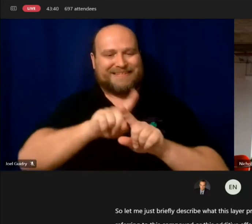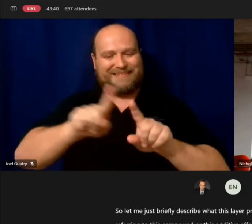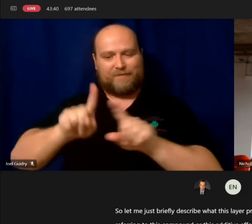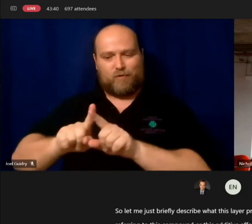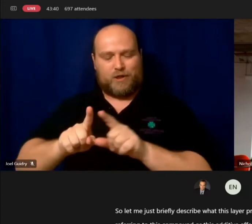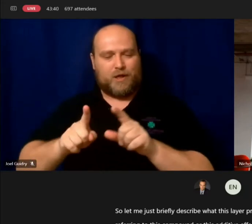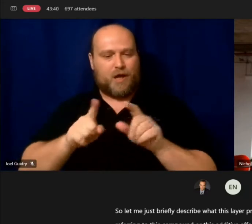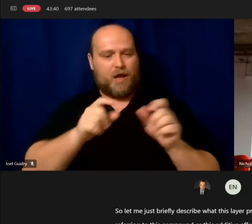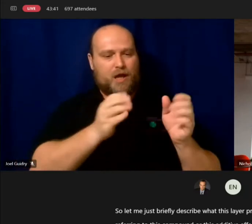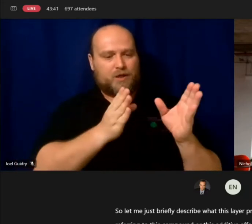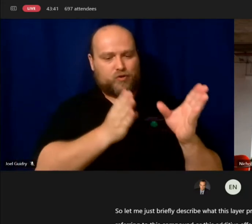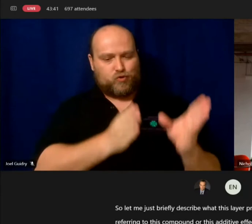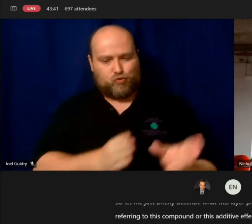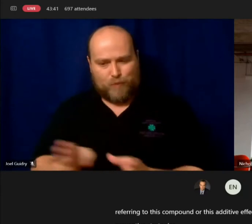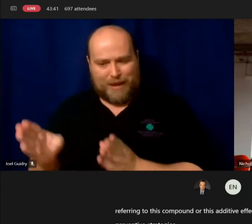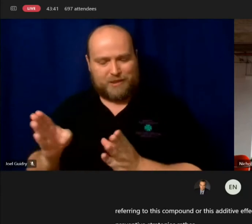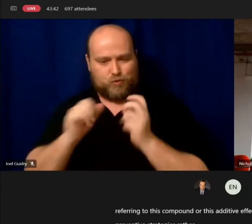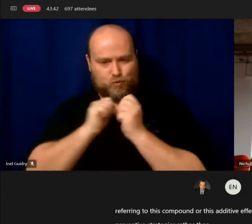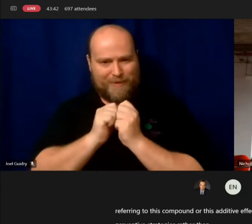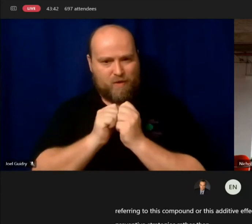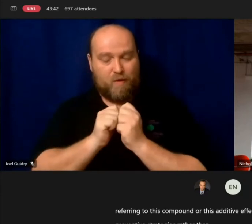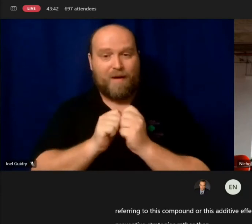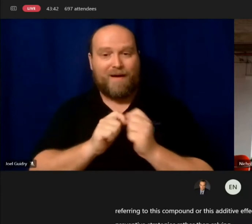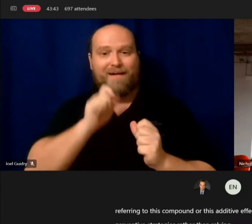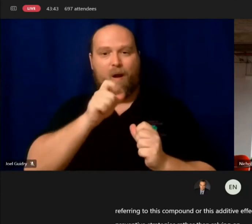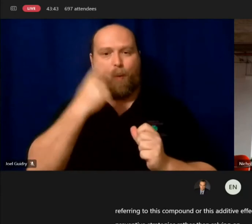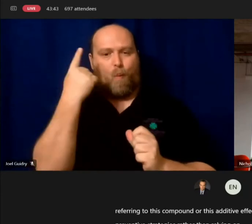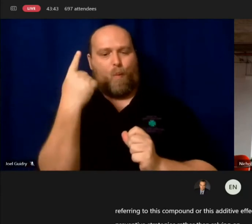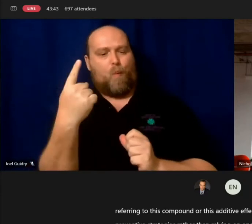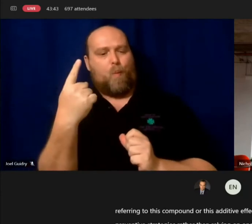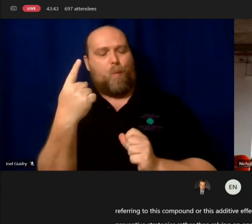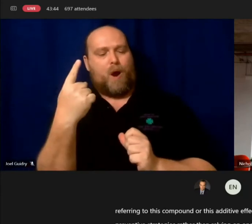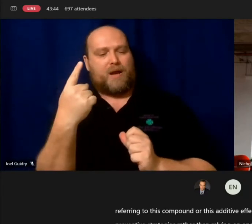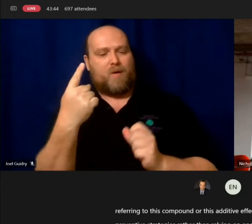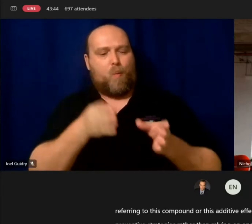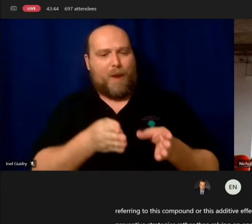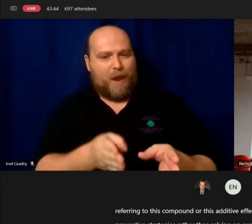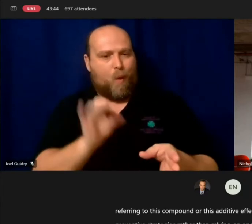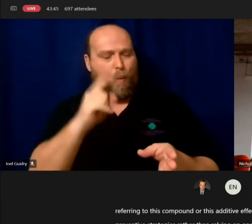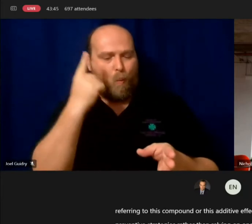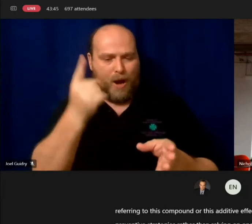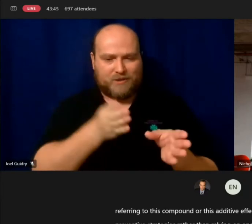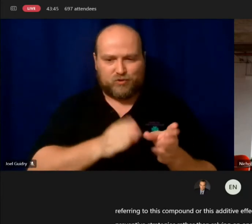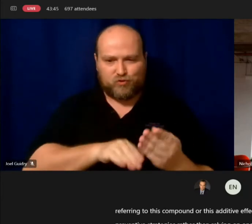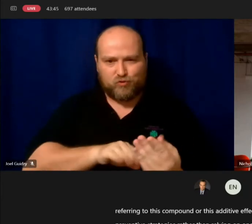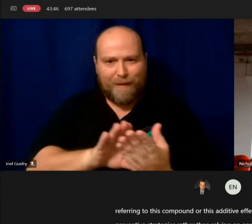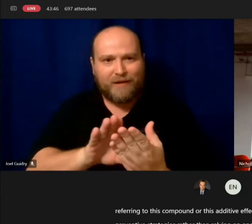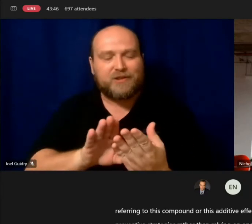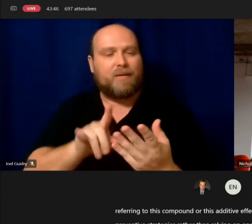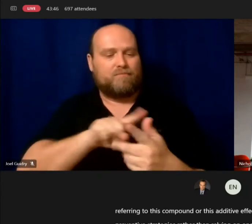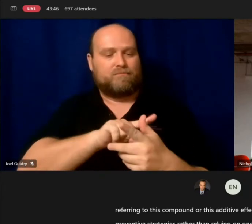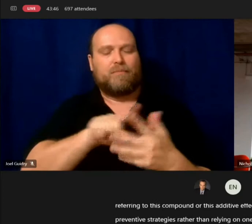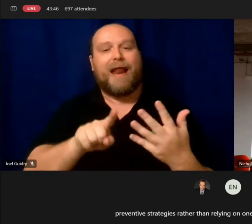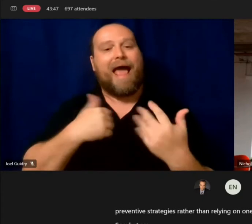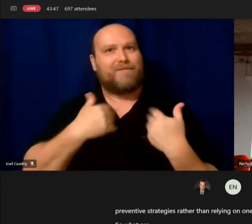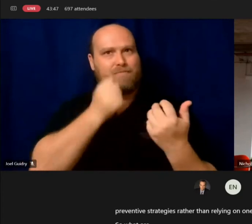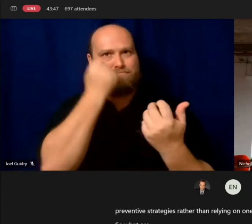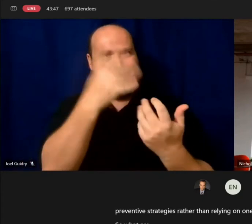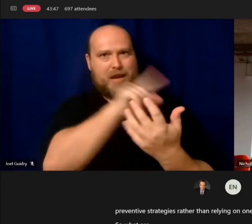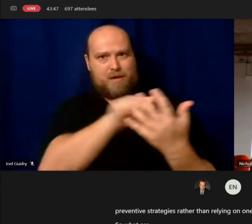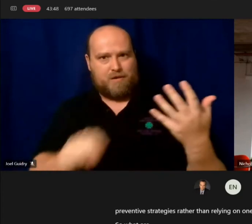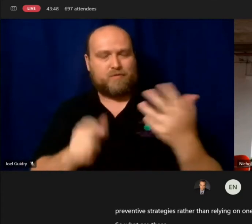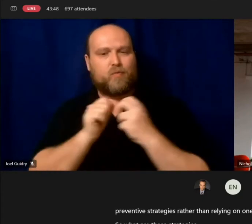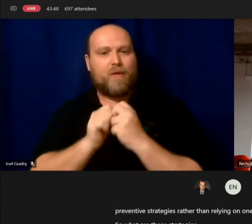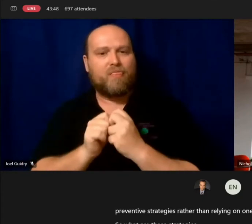than relying on one single or just a few strategies. So what are these strategies? The prevention